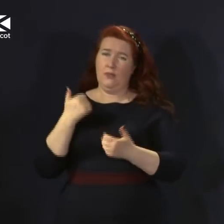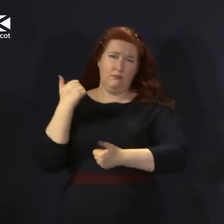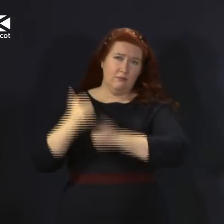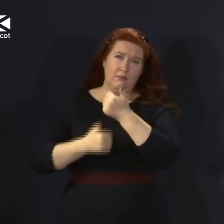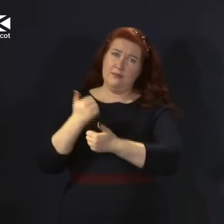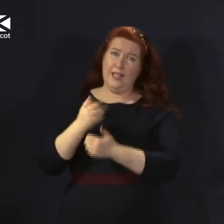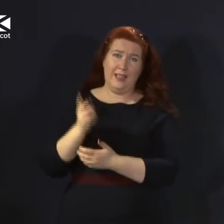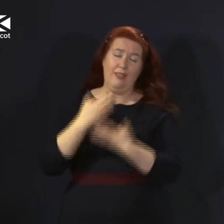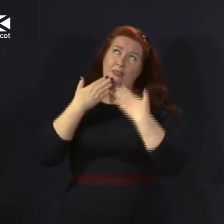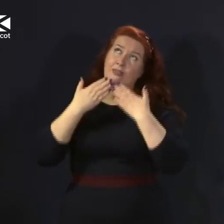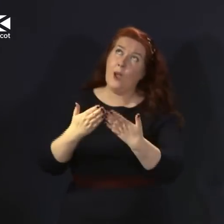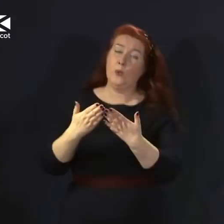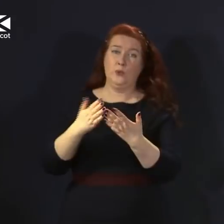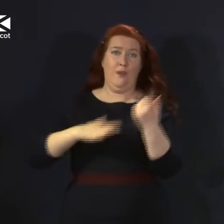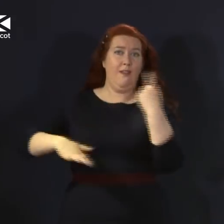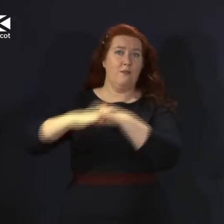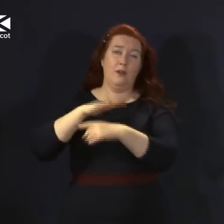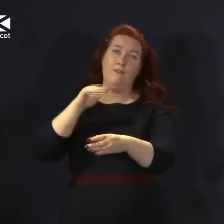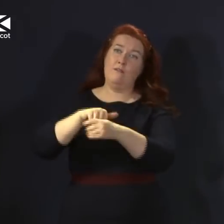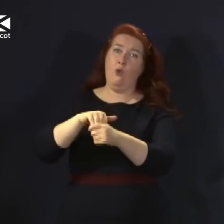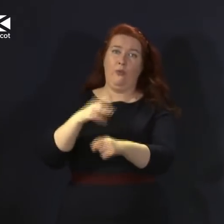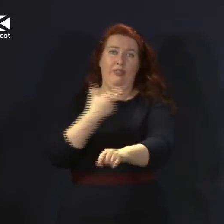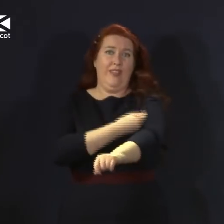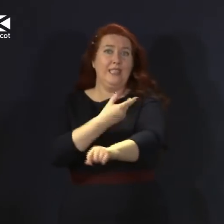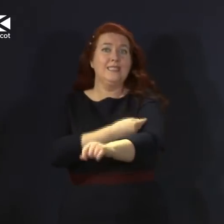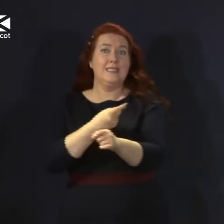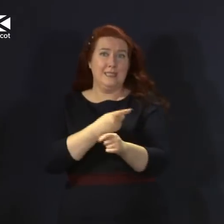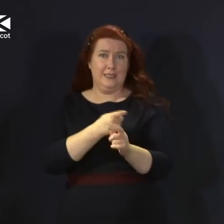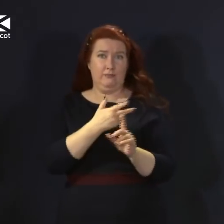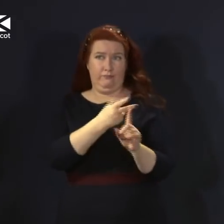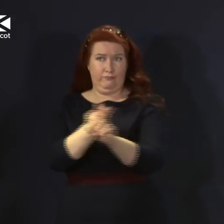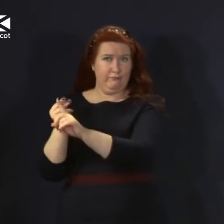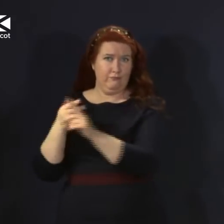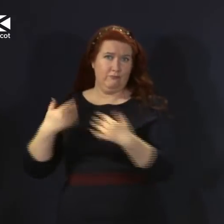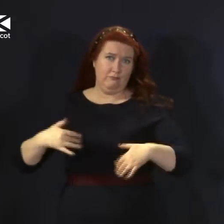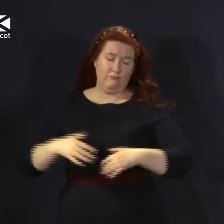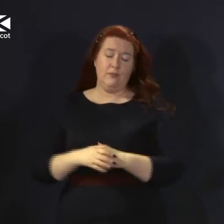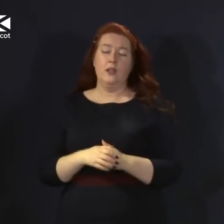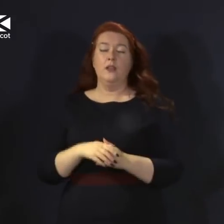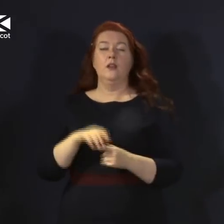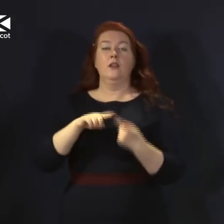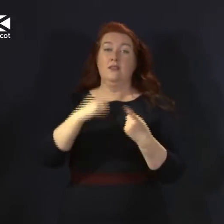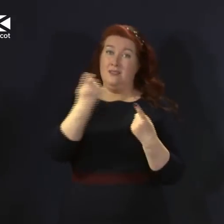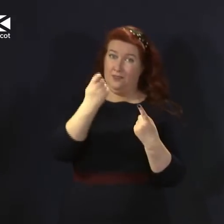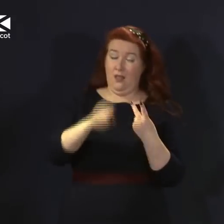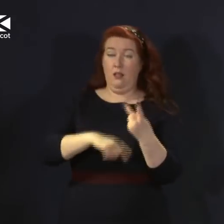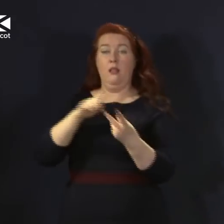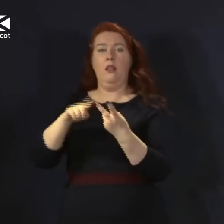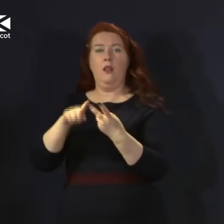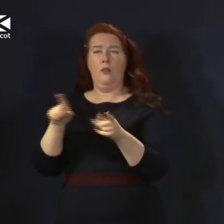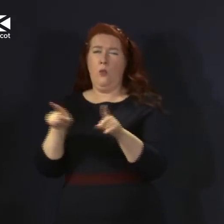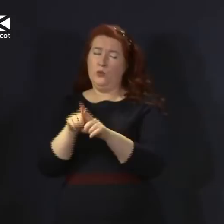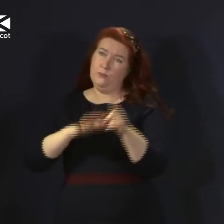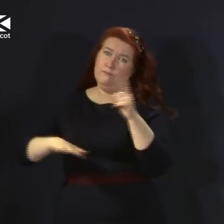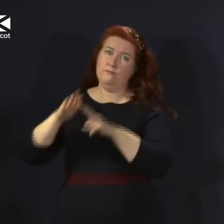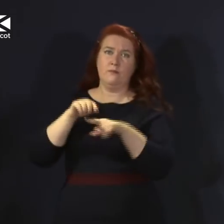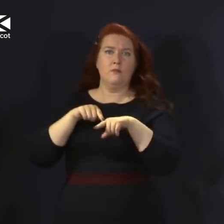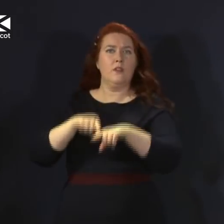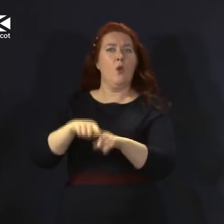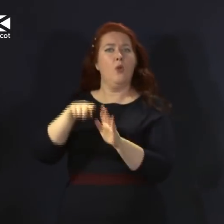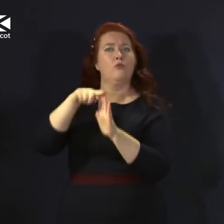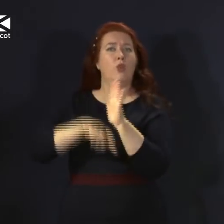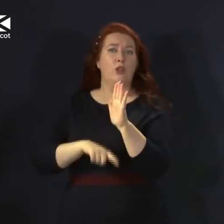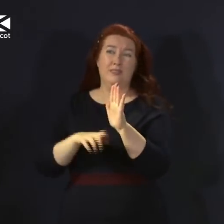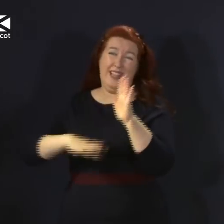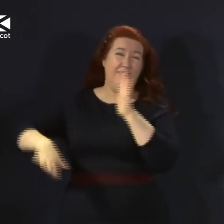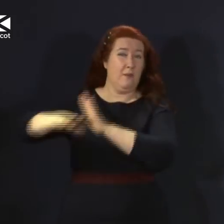convey again my thanks to everyone involved in that, but its success, coupled with the continued high compliance on the part of the